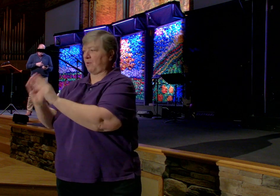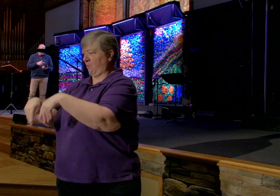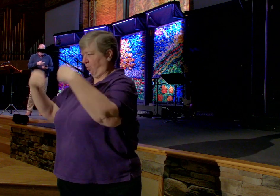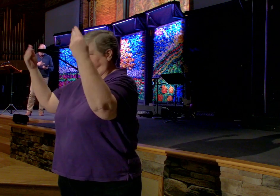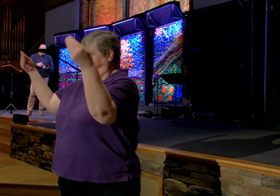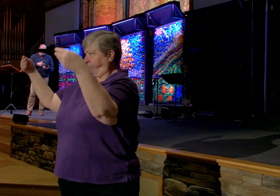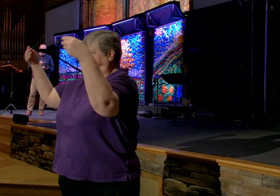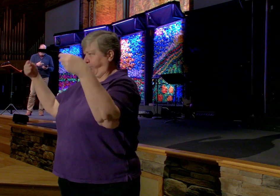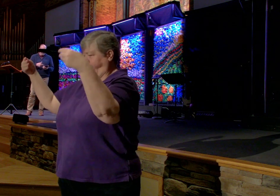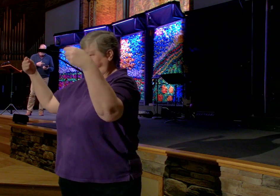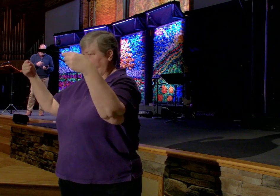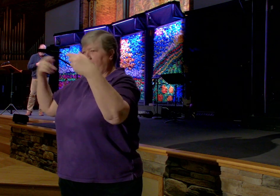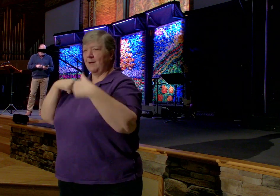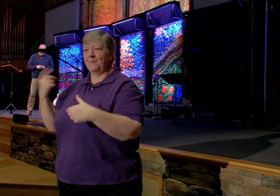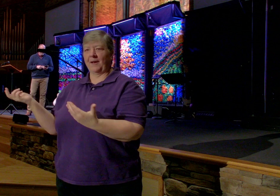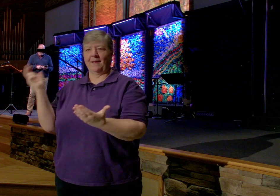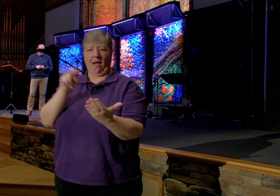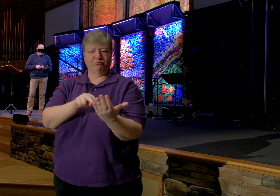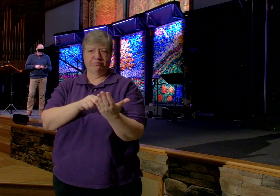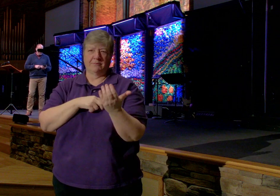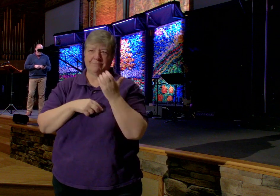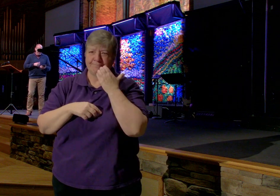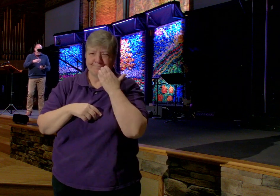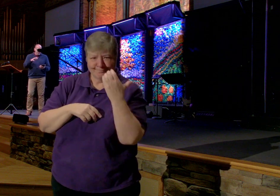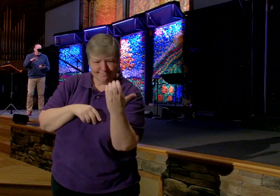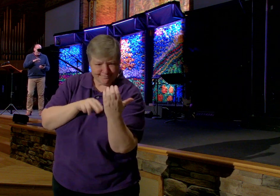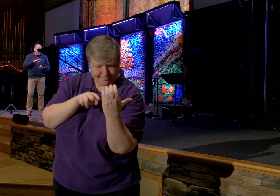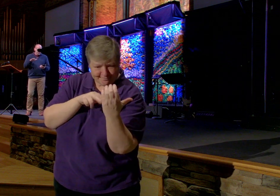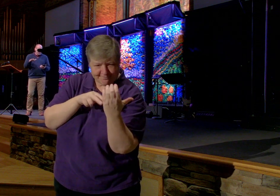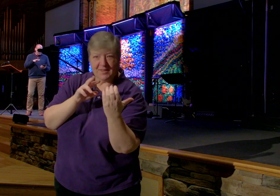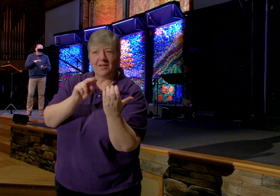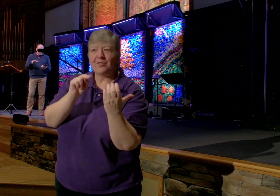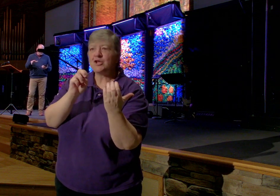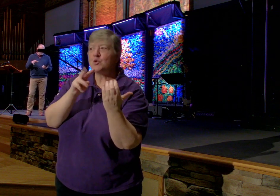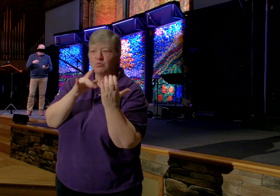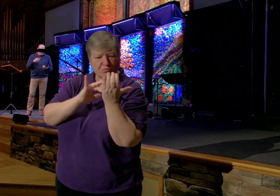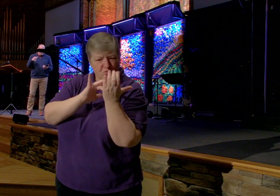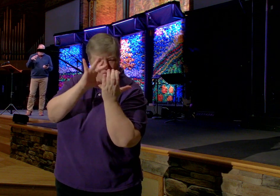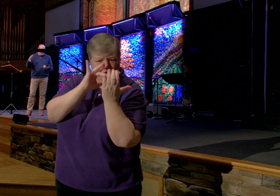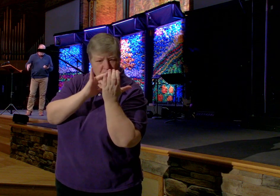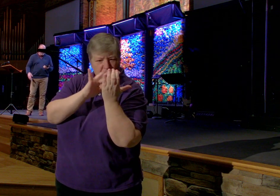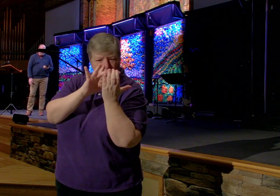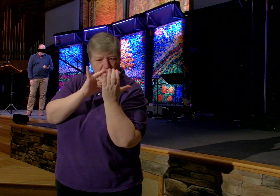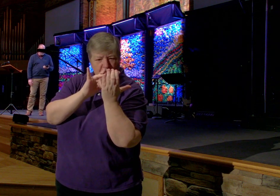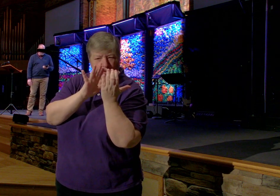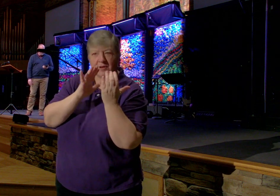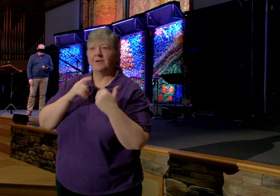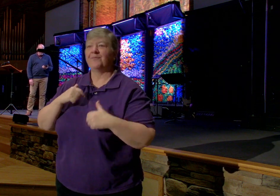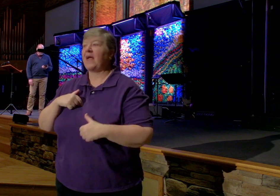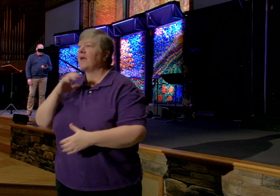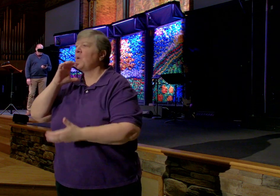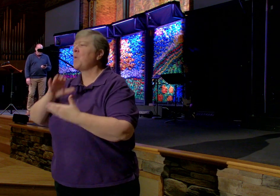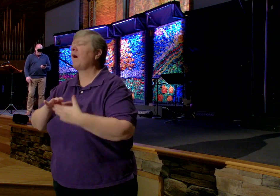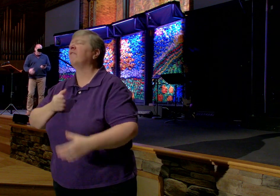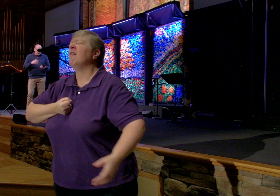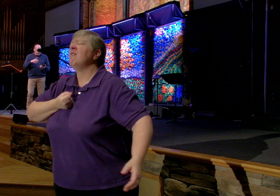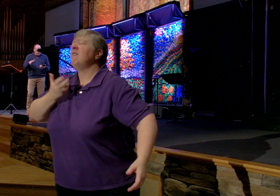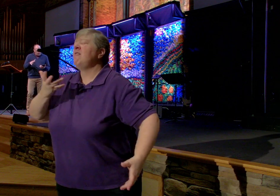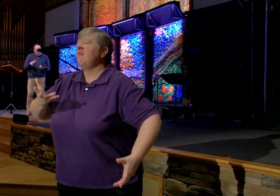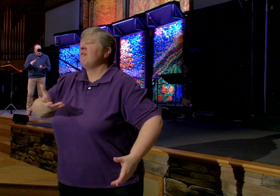it's the news feed on the cell phone. And his wife is pouring out her heart about her day to